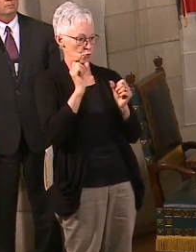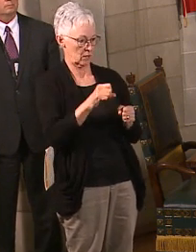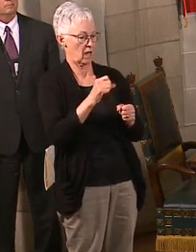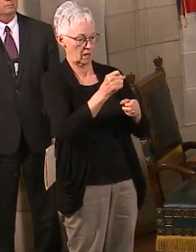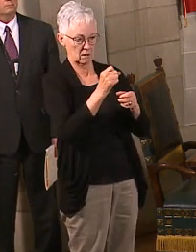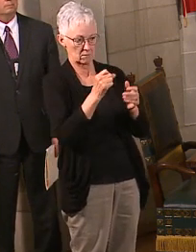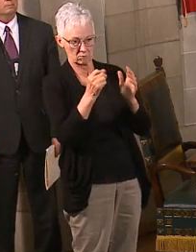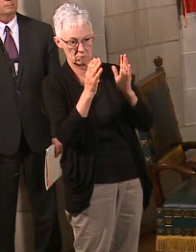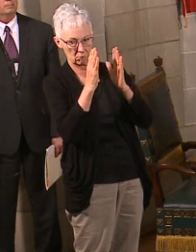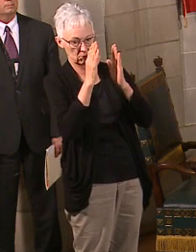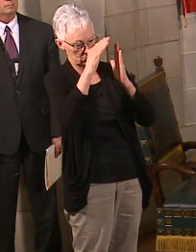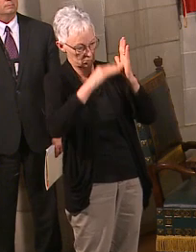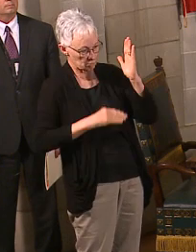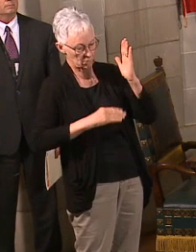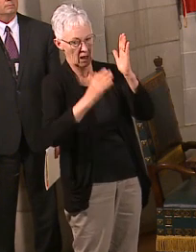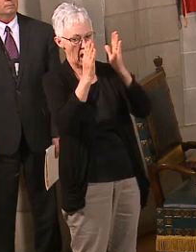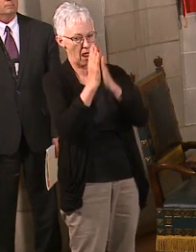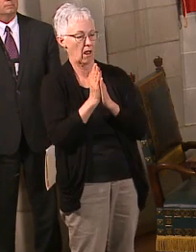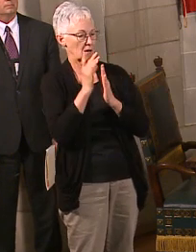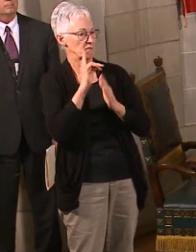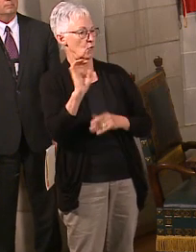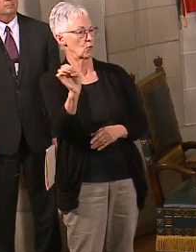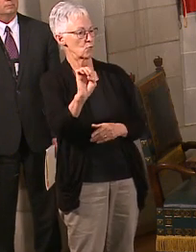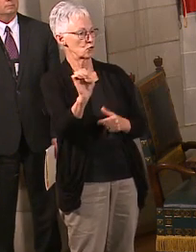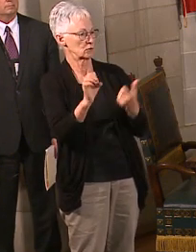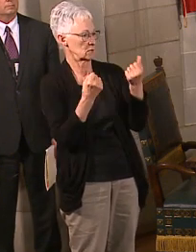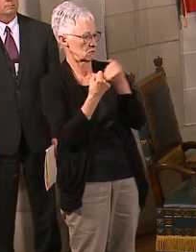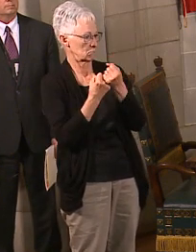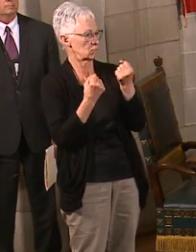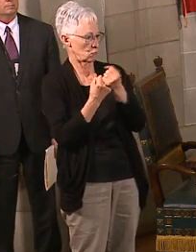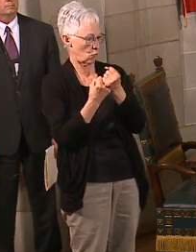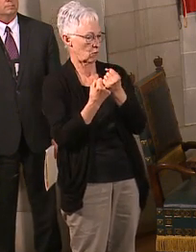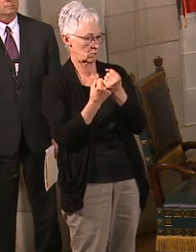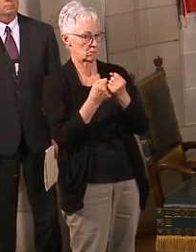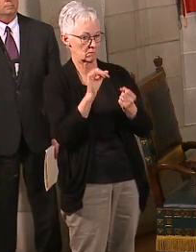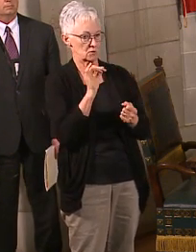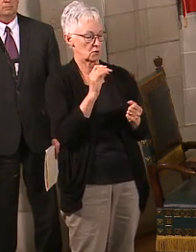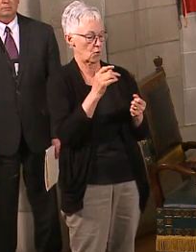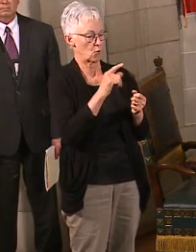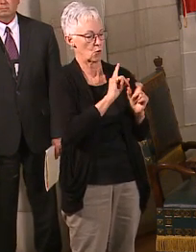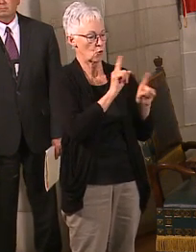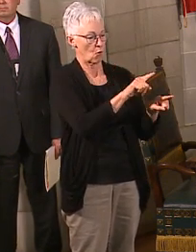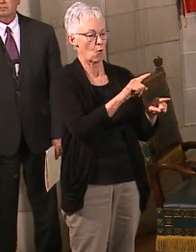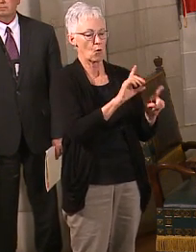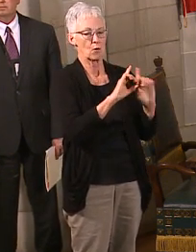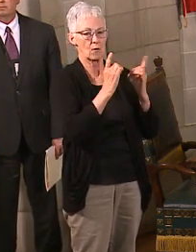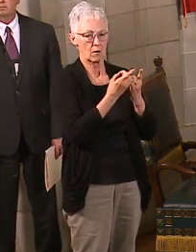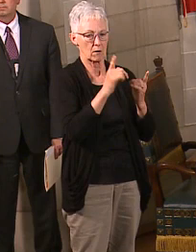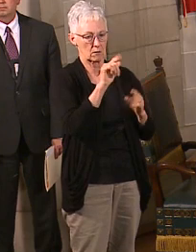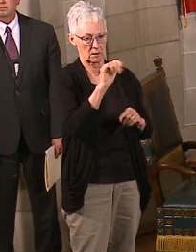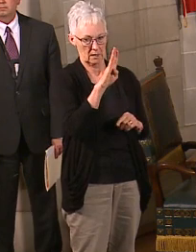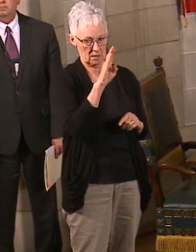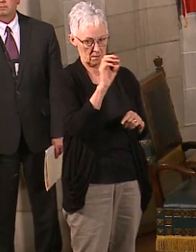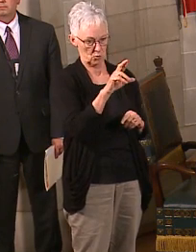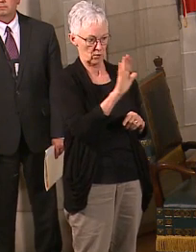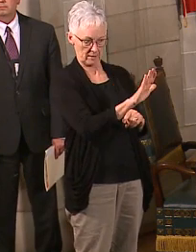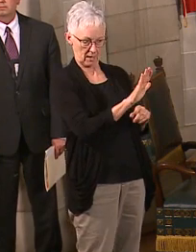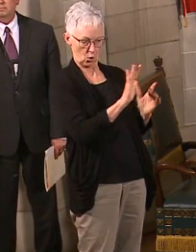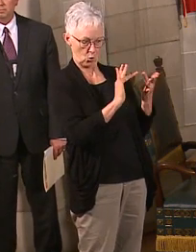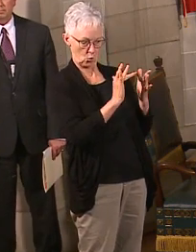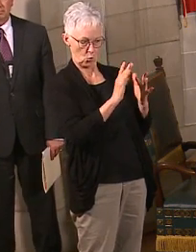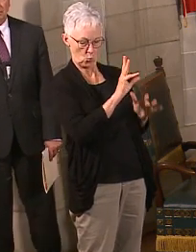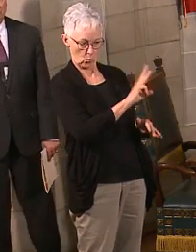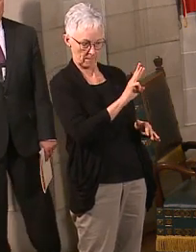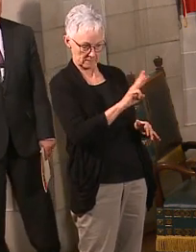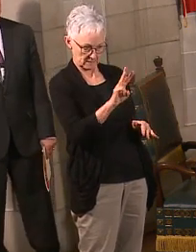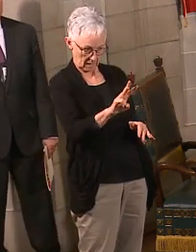pandemic emergency assistance unemployment program. So encourage you to go to the Department of Labor's website to apply for that. I do want to point out,